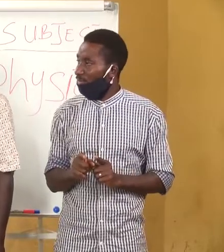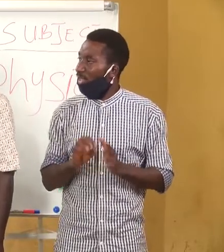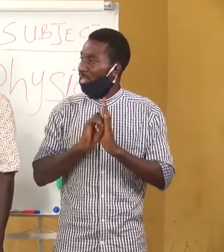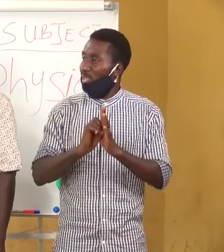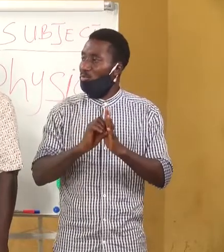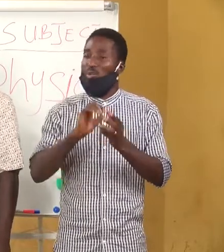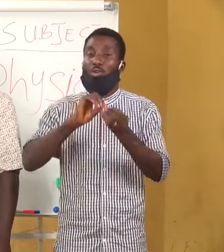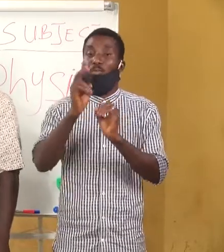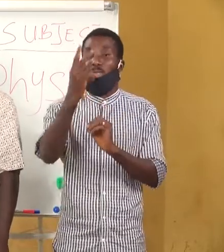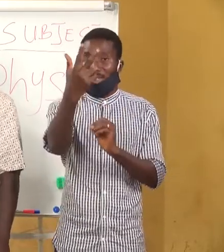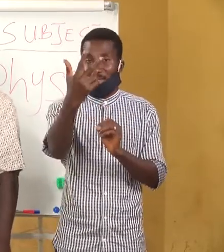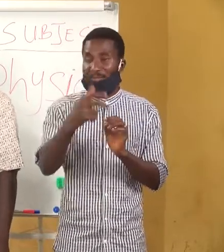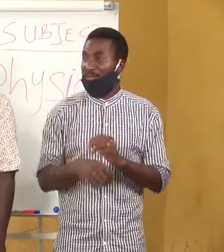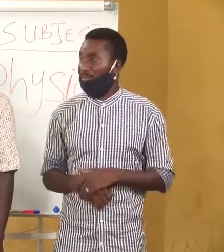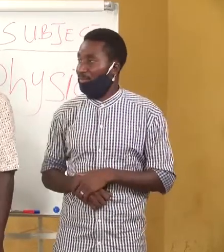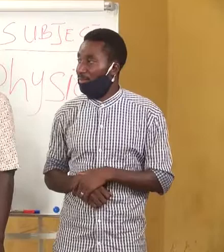Example number 3.